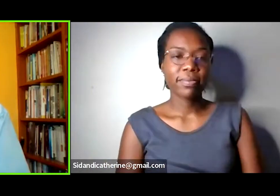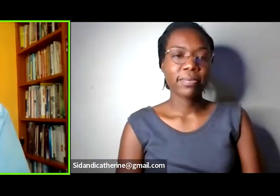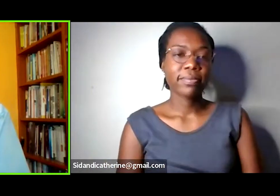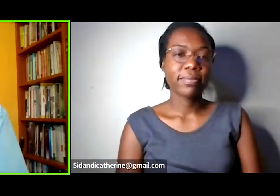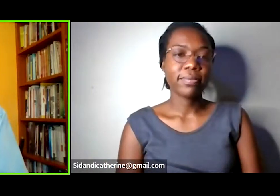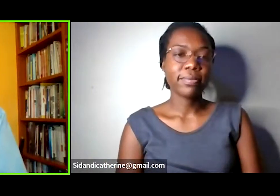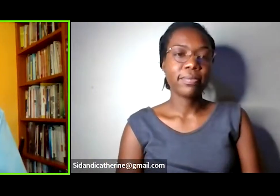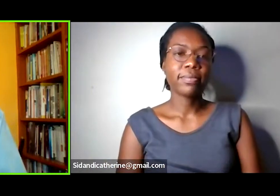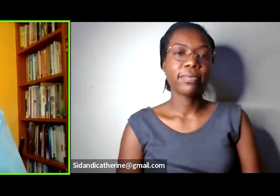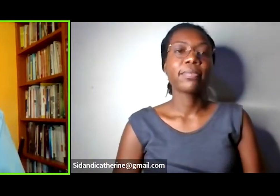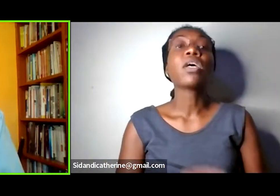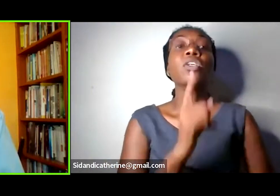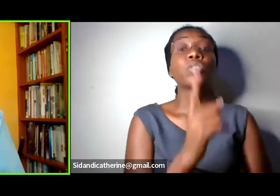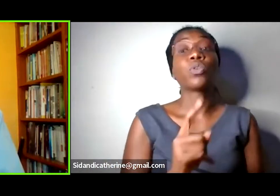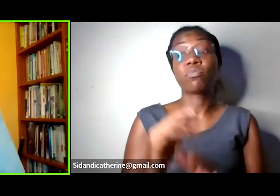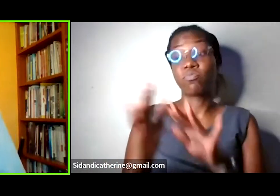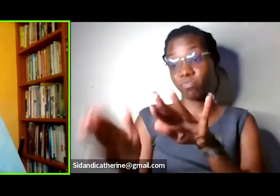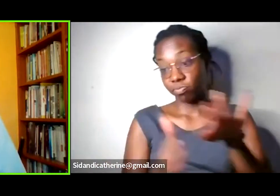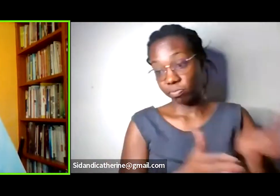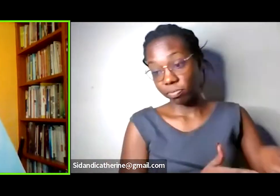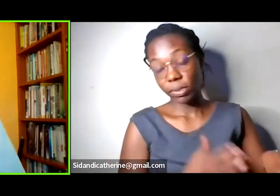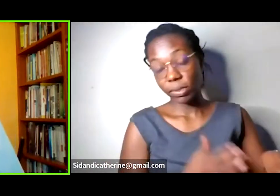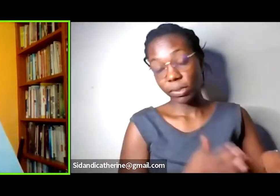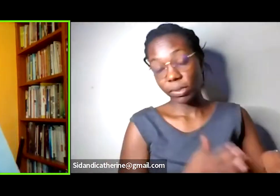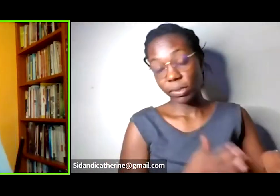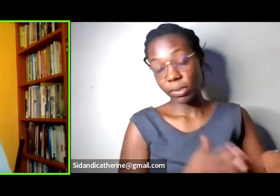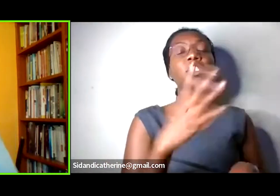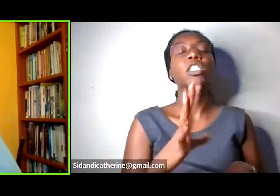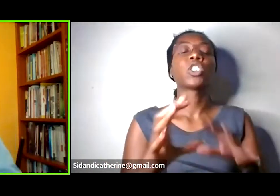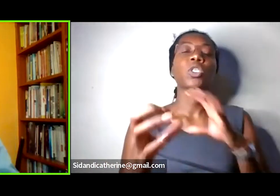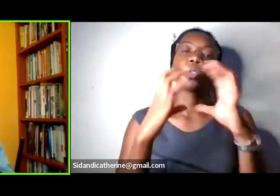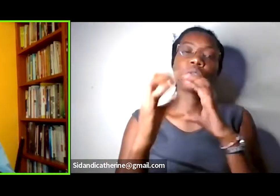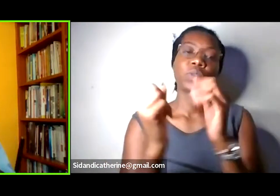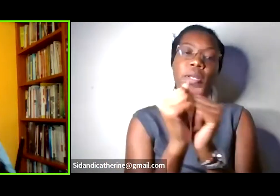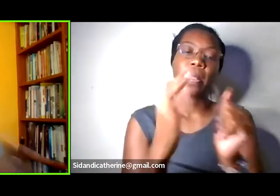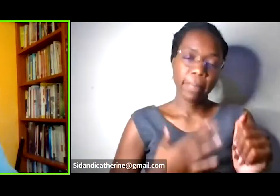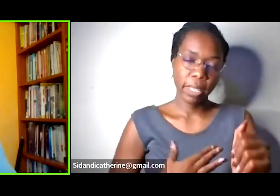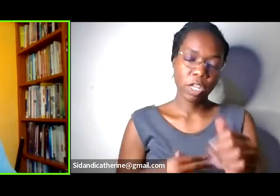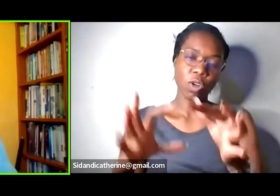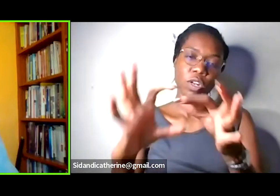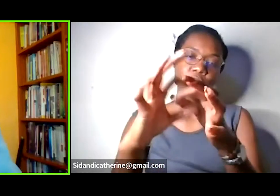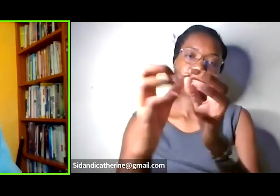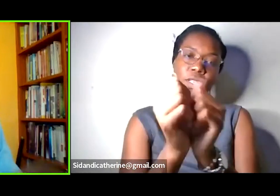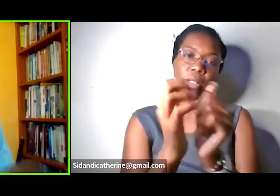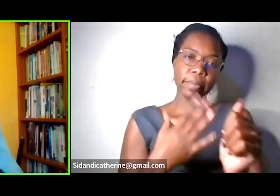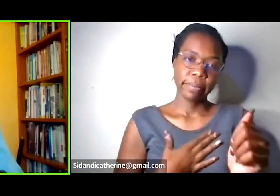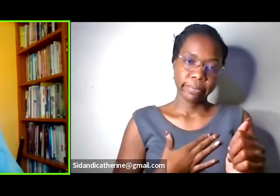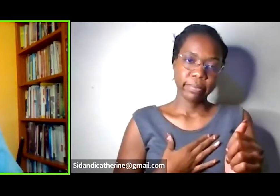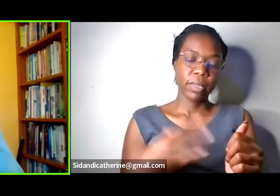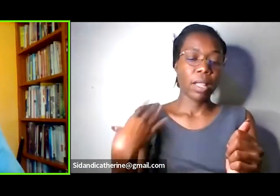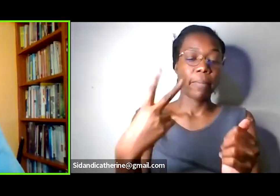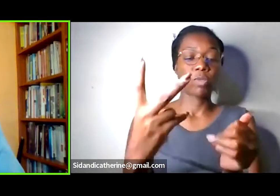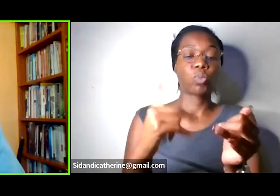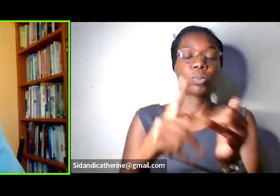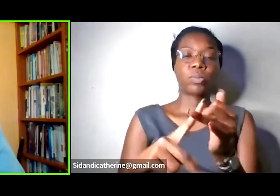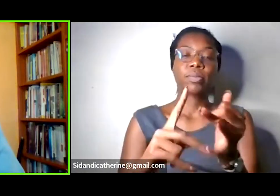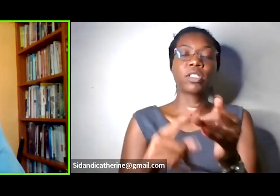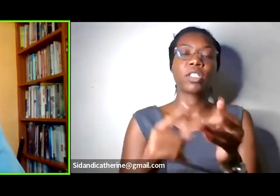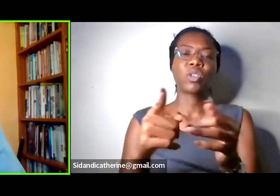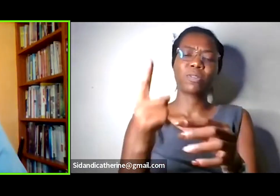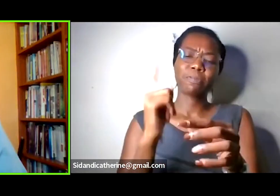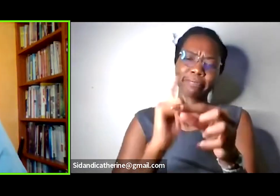somebody raises their hand and says, yes, that's me. Yes, that's me. Okay. And I